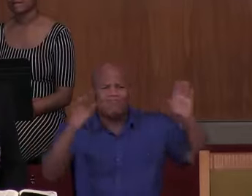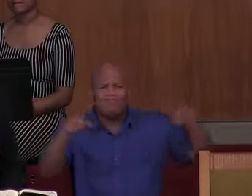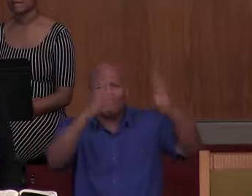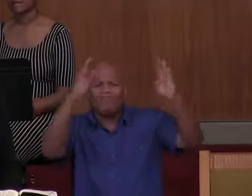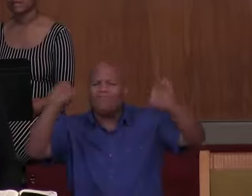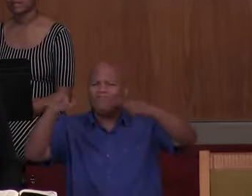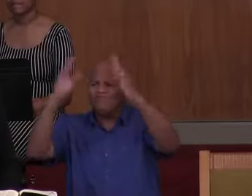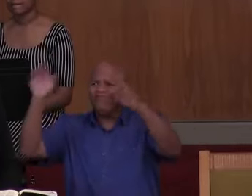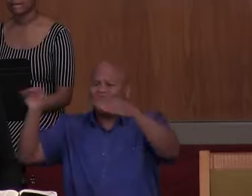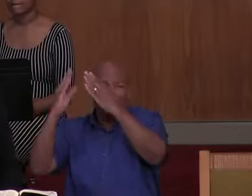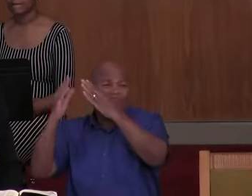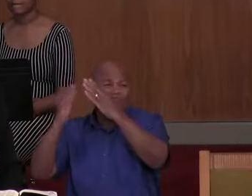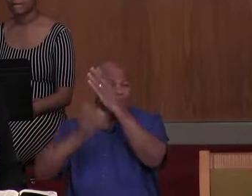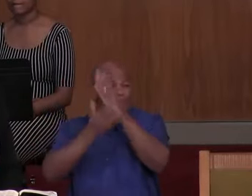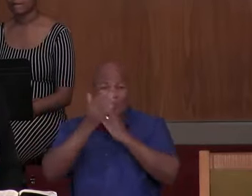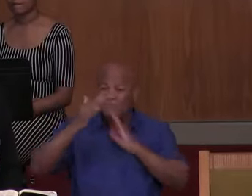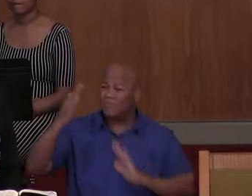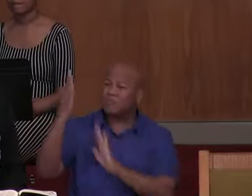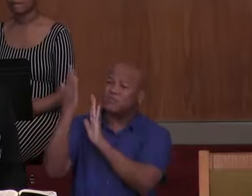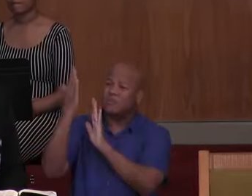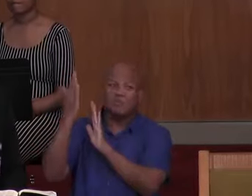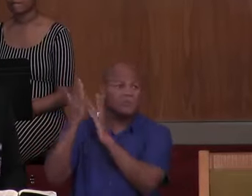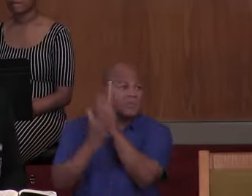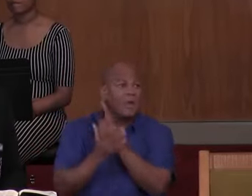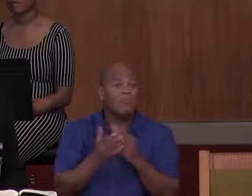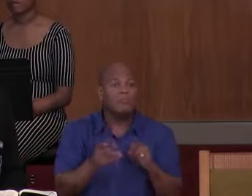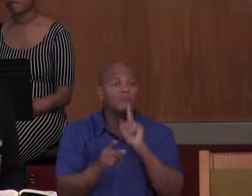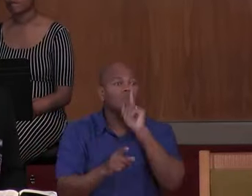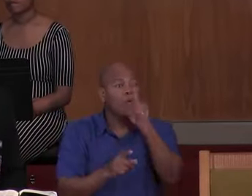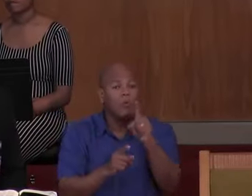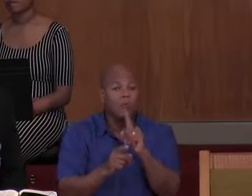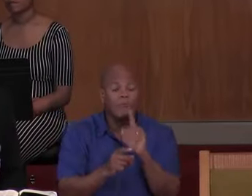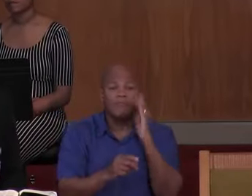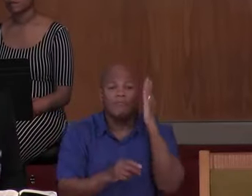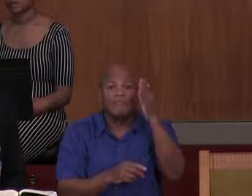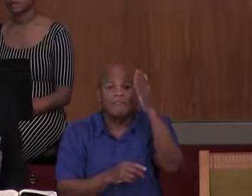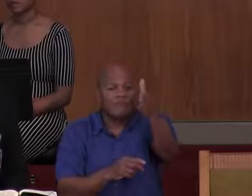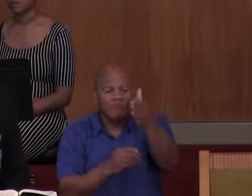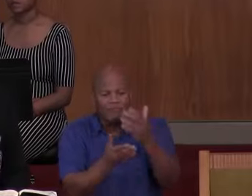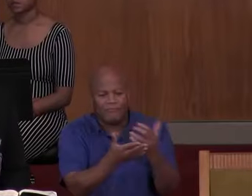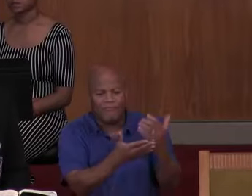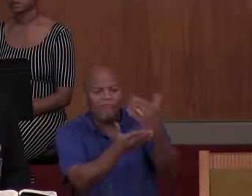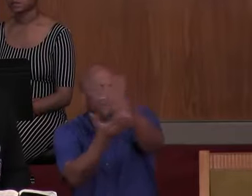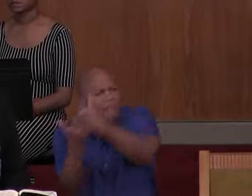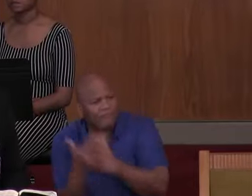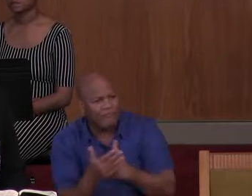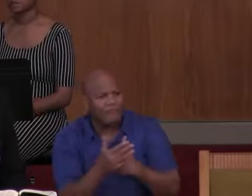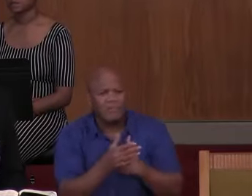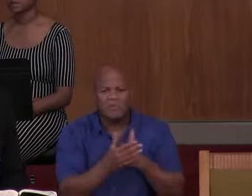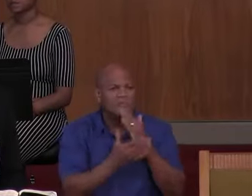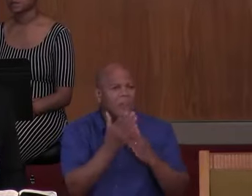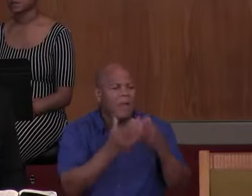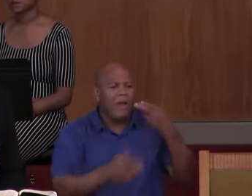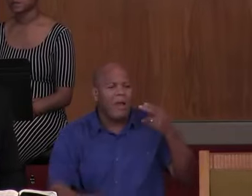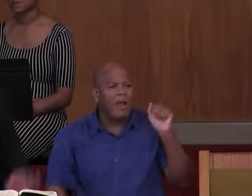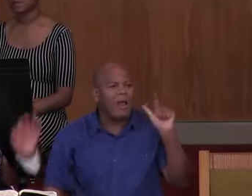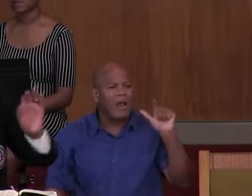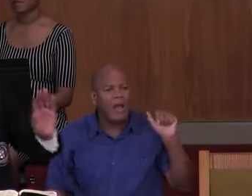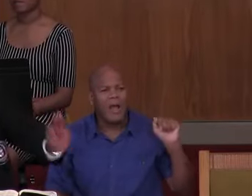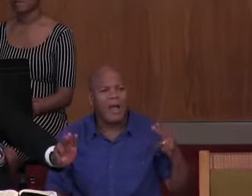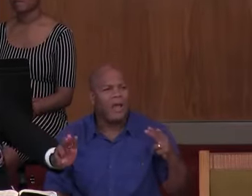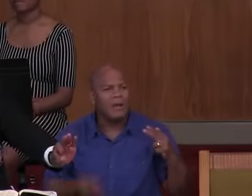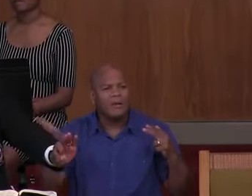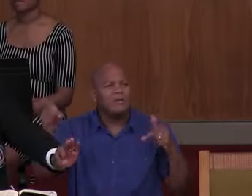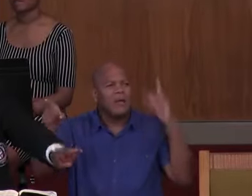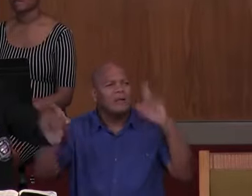obstacles. Some are actually inheritances. Some are actually nahala. God's promises are still available to us.